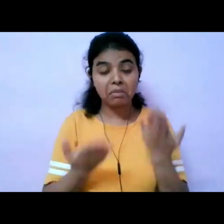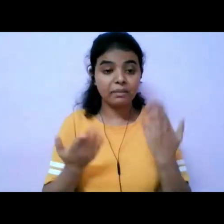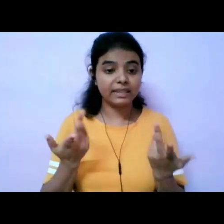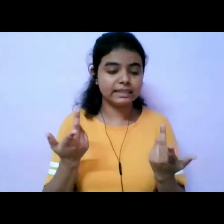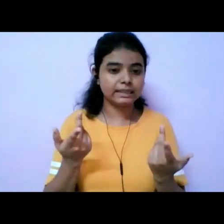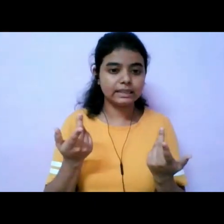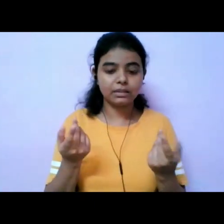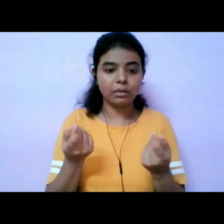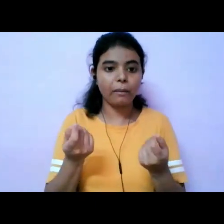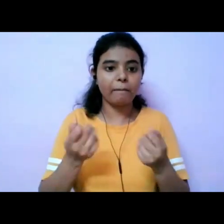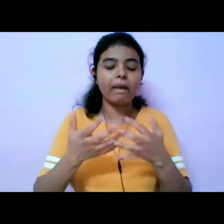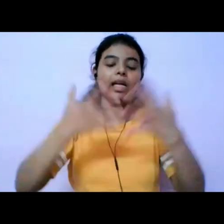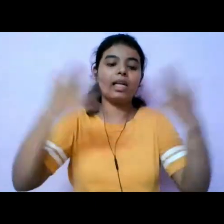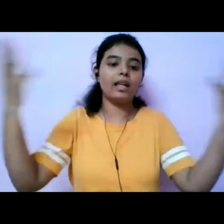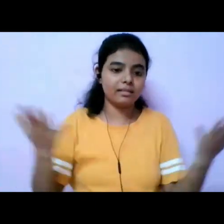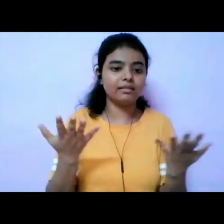too much,